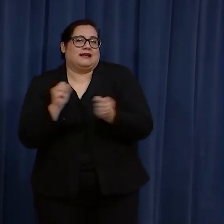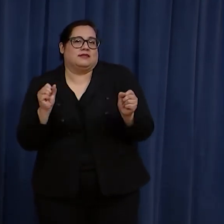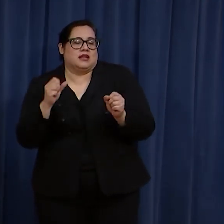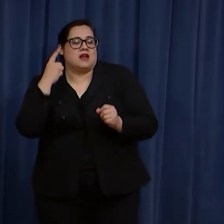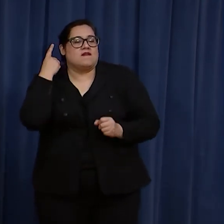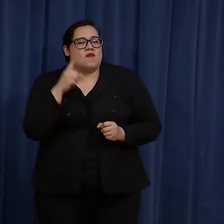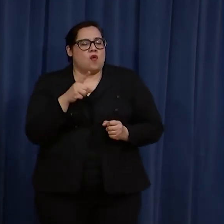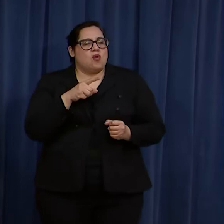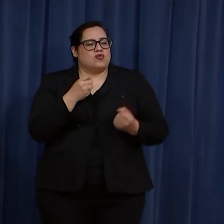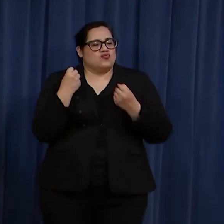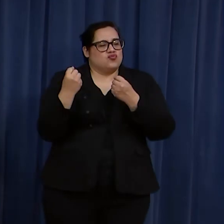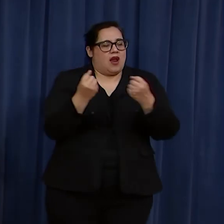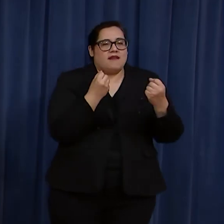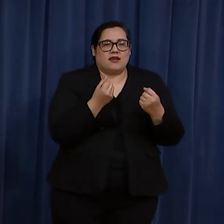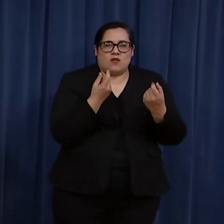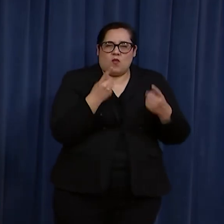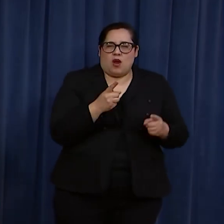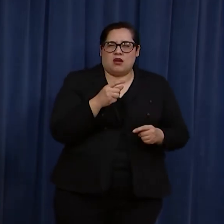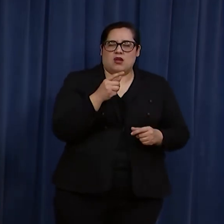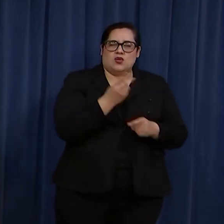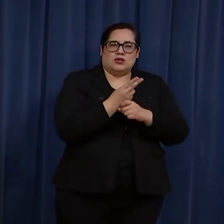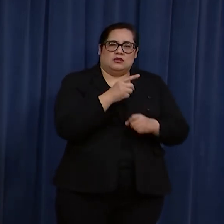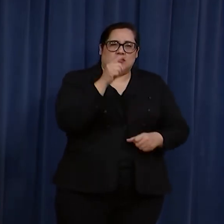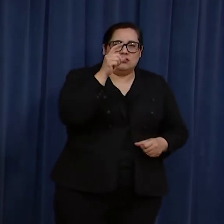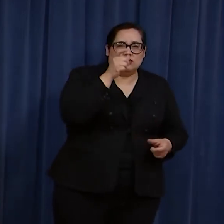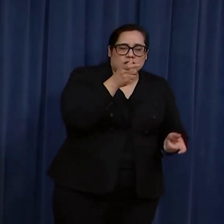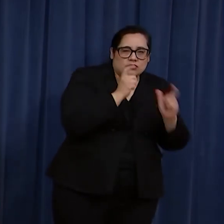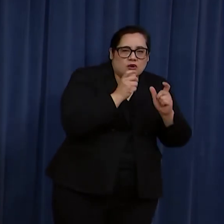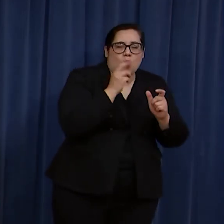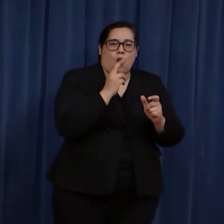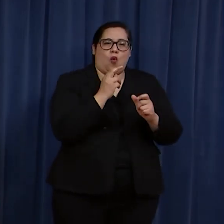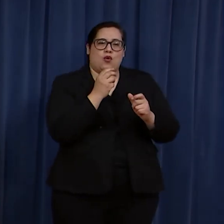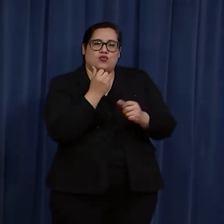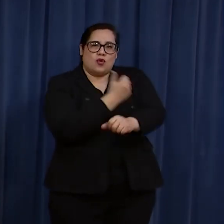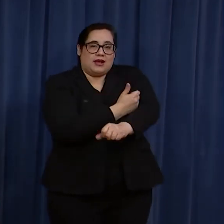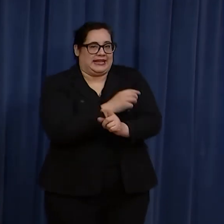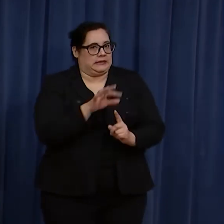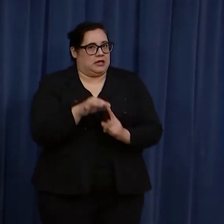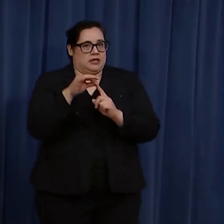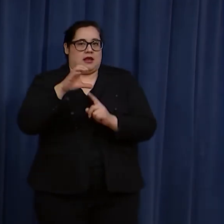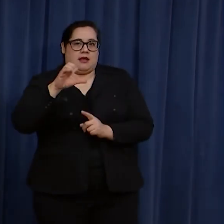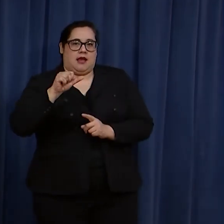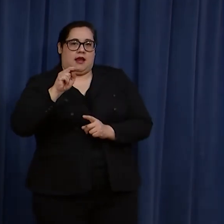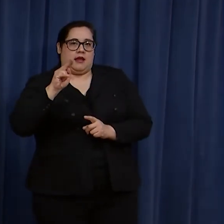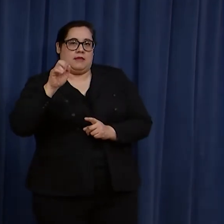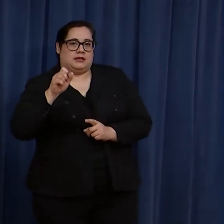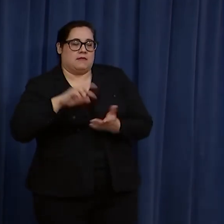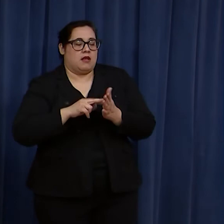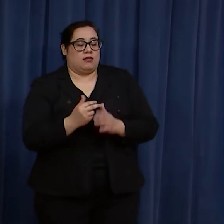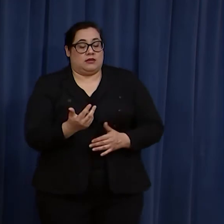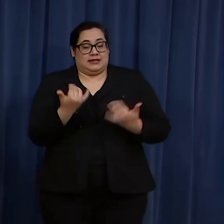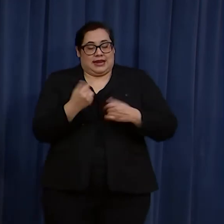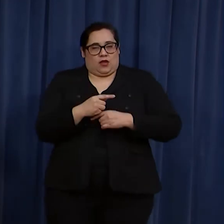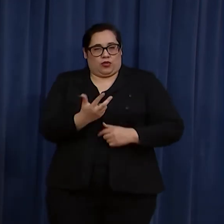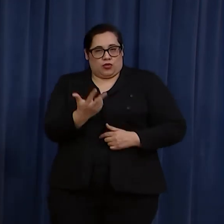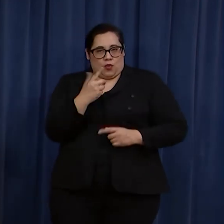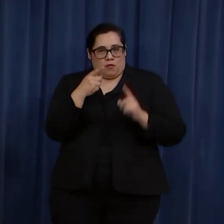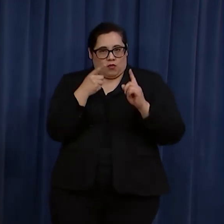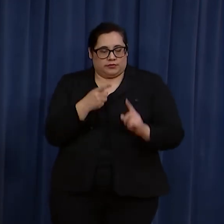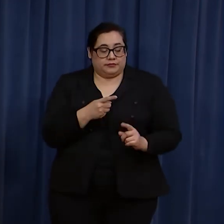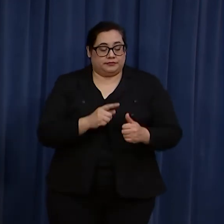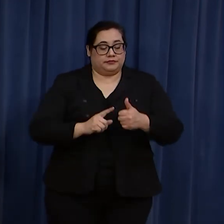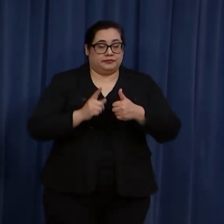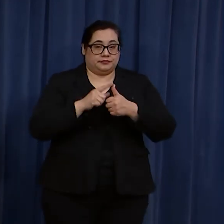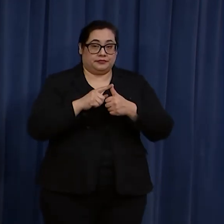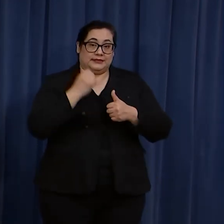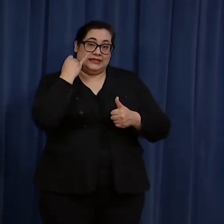under the influence of drugs and cannabis in particular. So today, three basic points. First, if